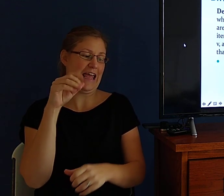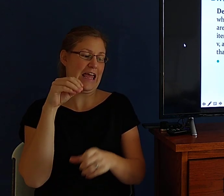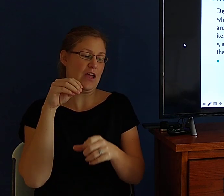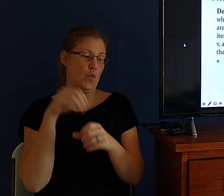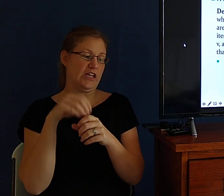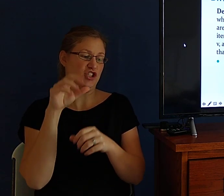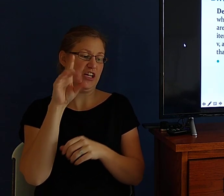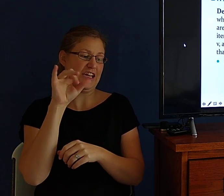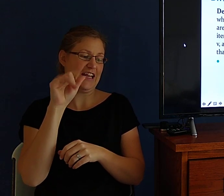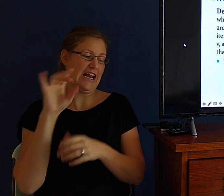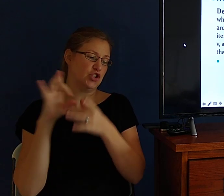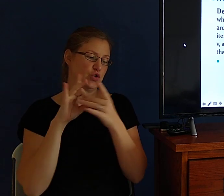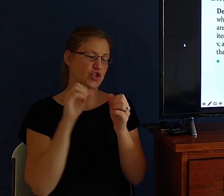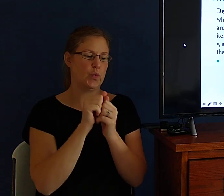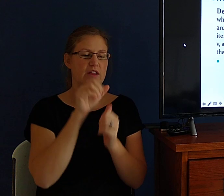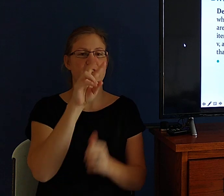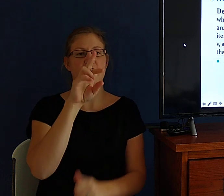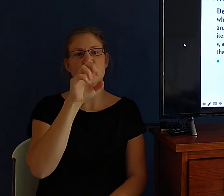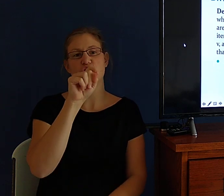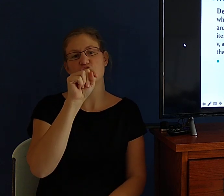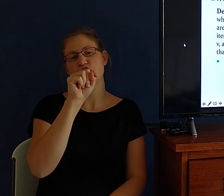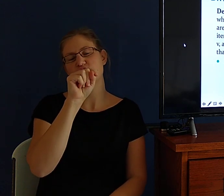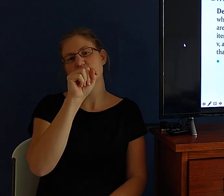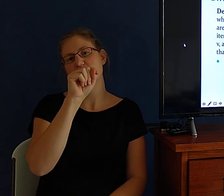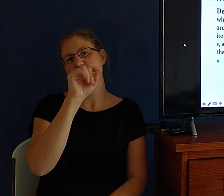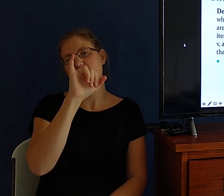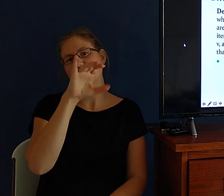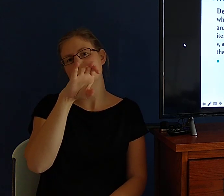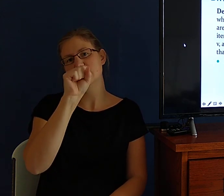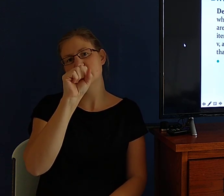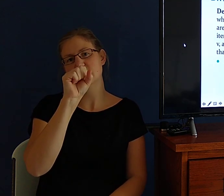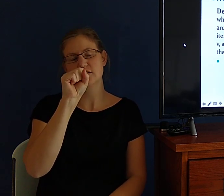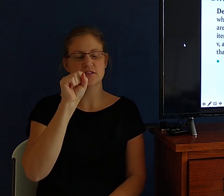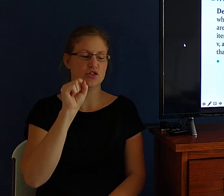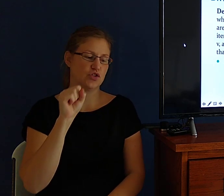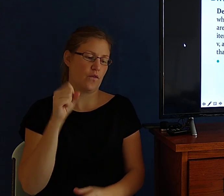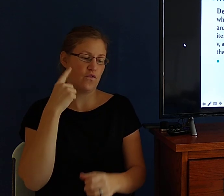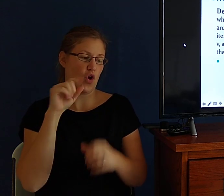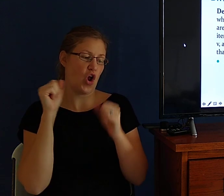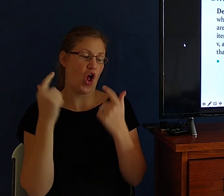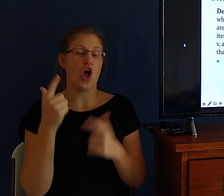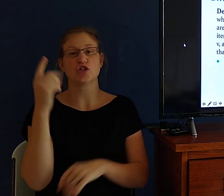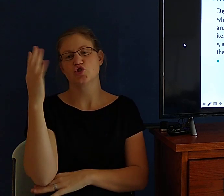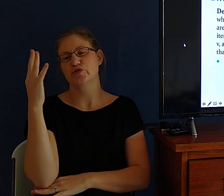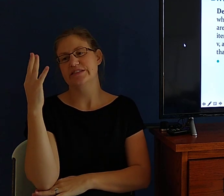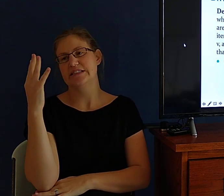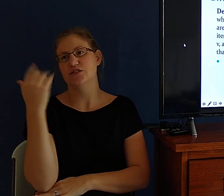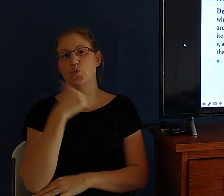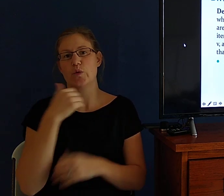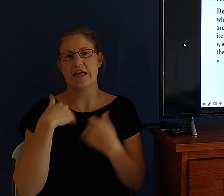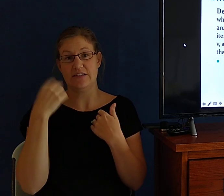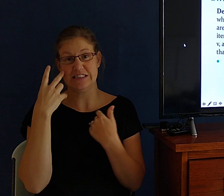are associated with the vertices. So in all trees that we have seen so